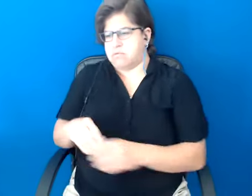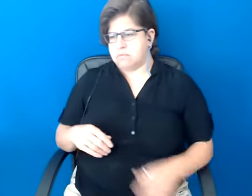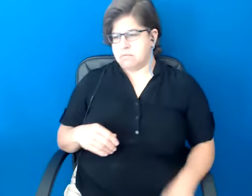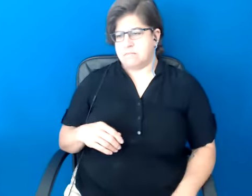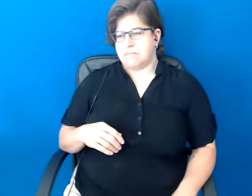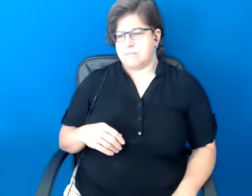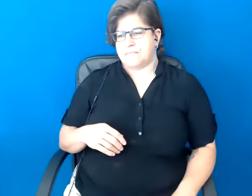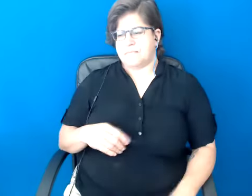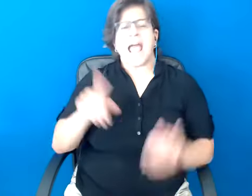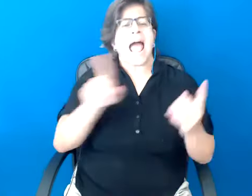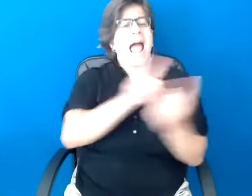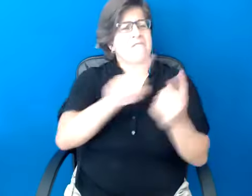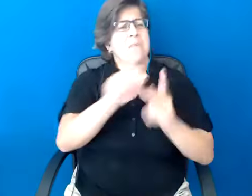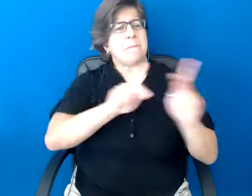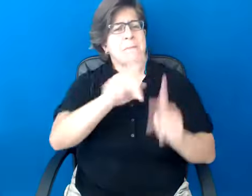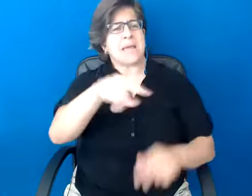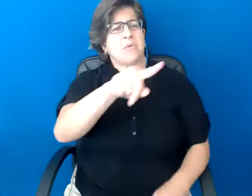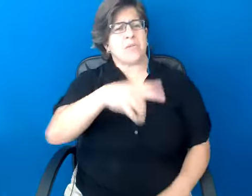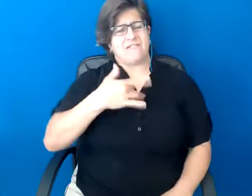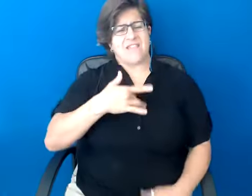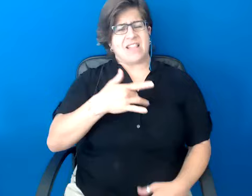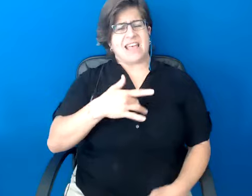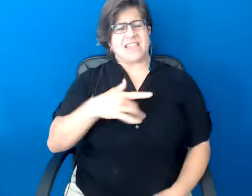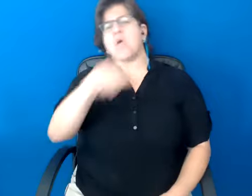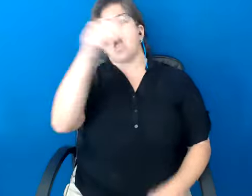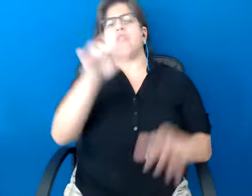cause. I met people recently that felt like